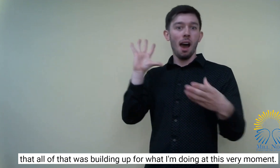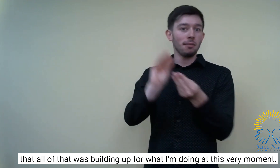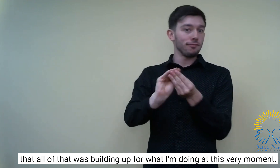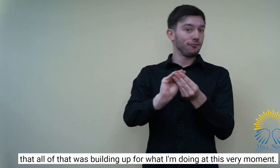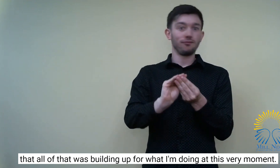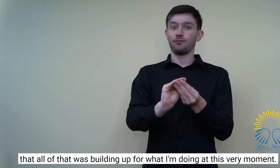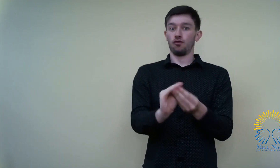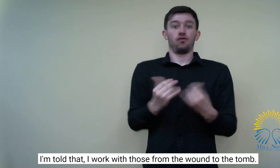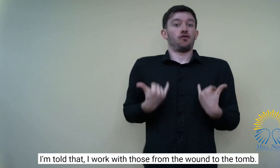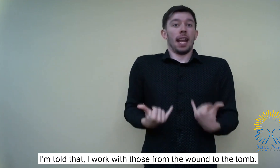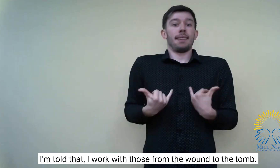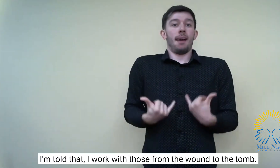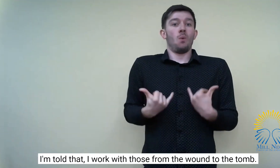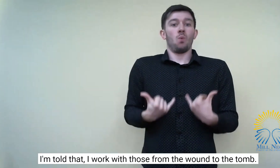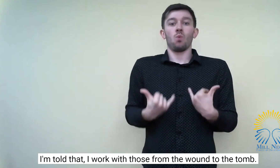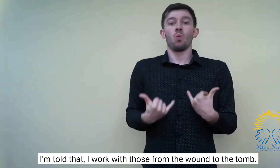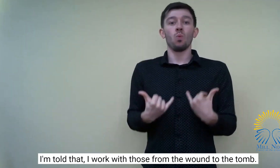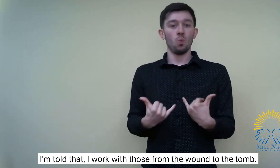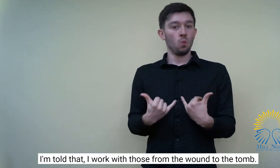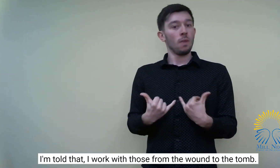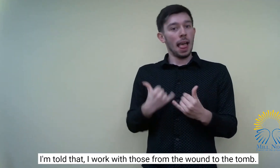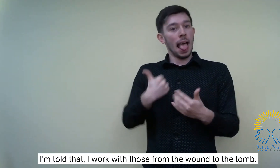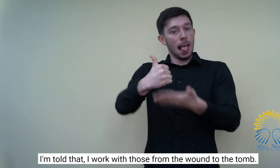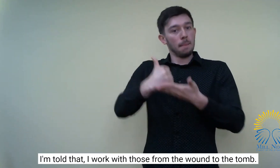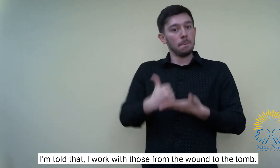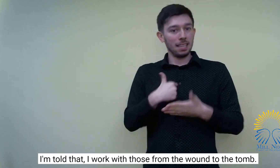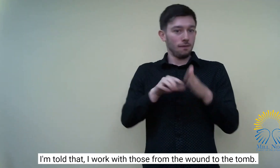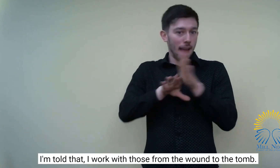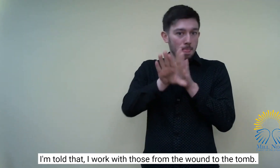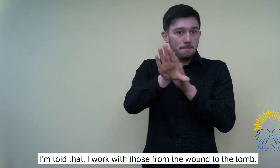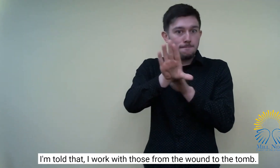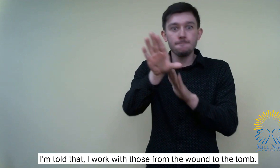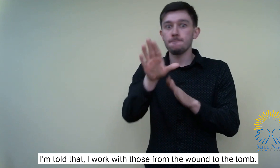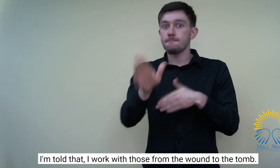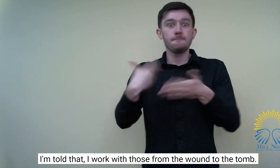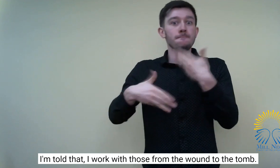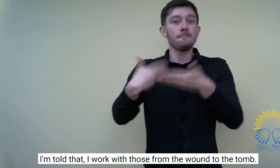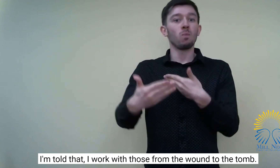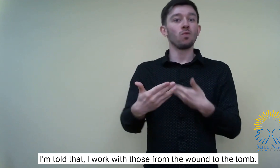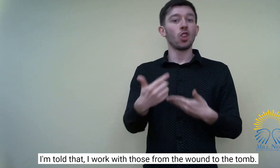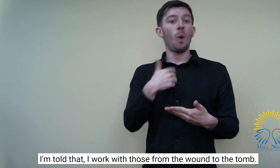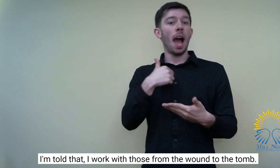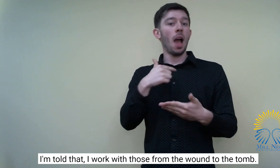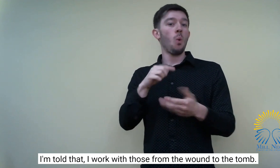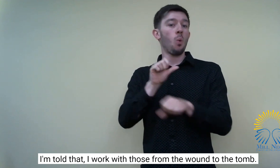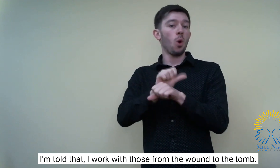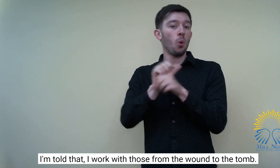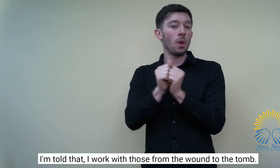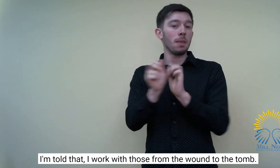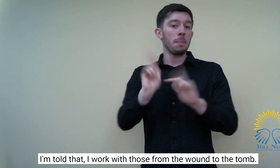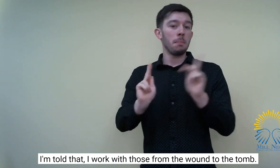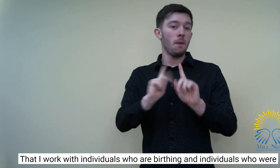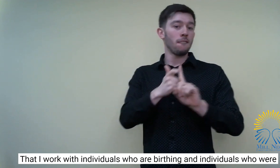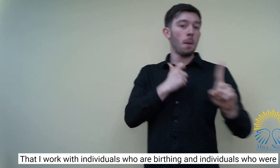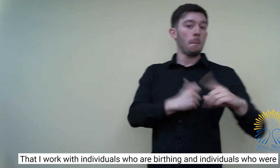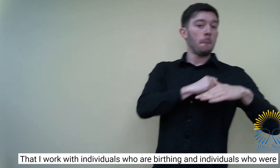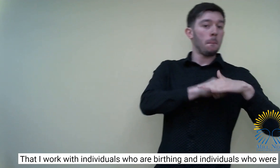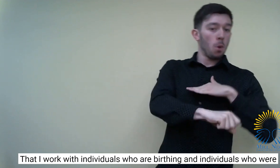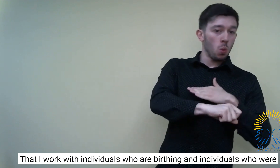moment. I'm told that I work with those from the womb to the tomb, that